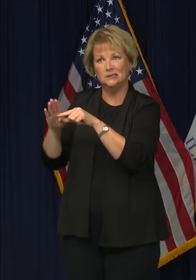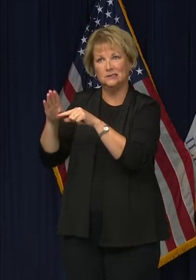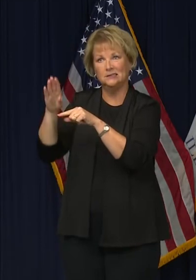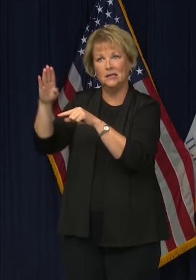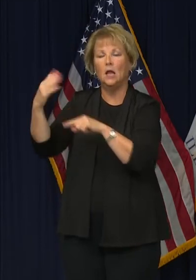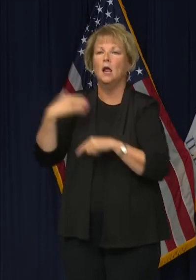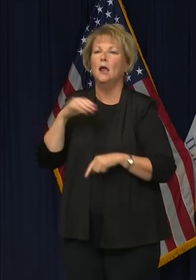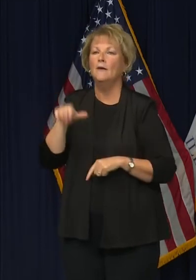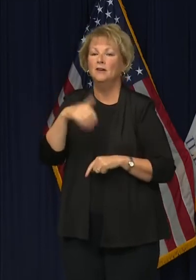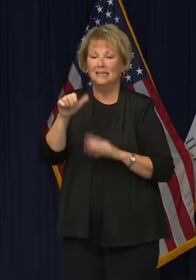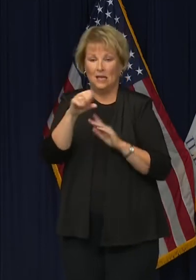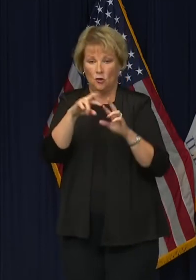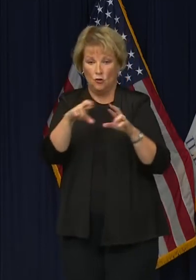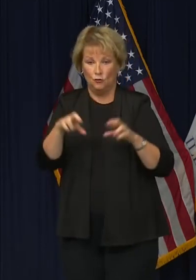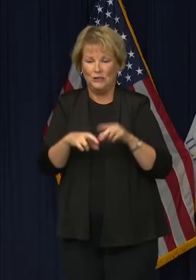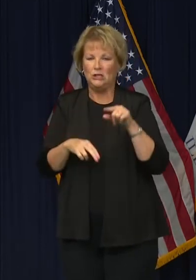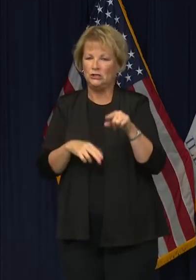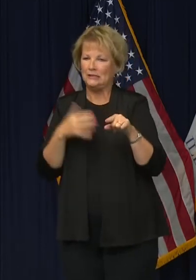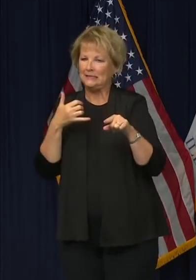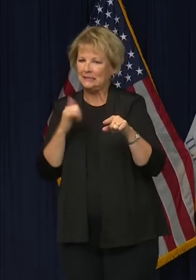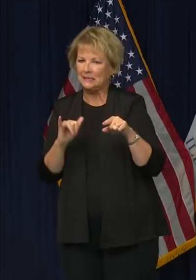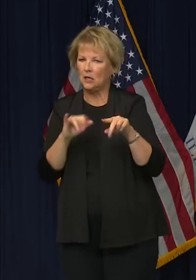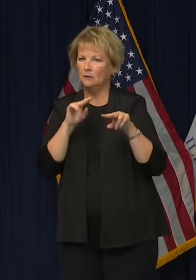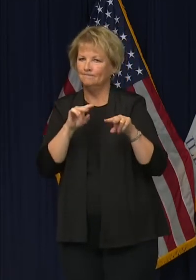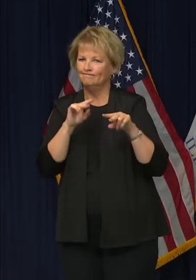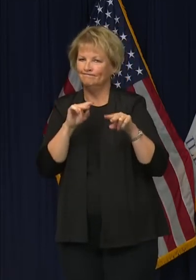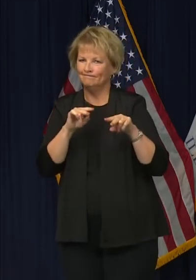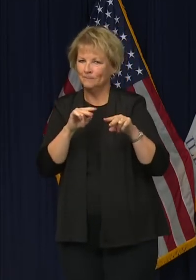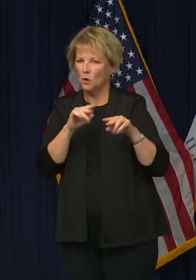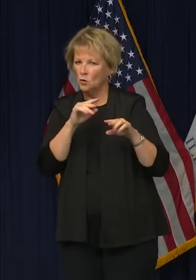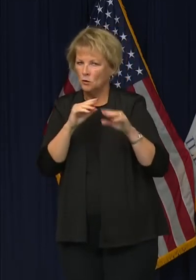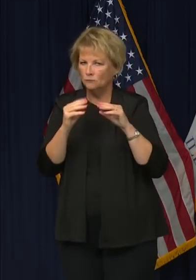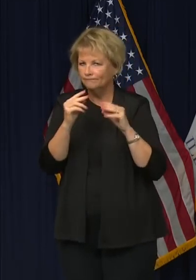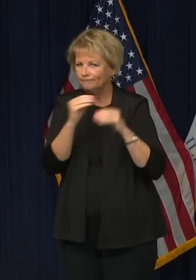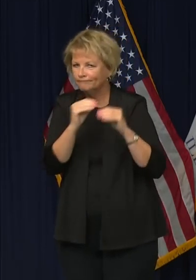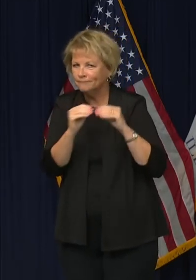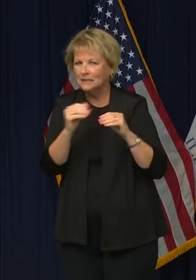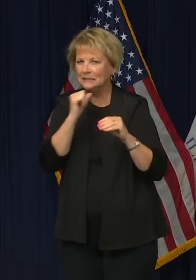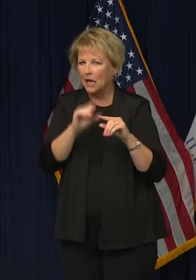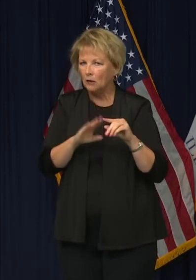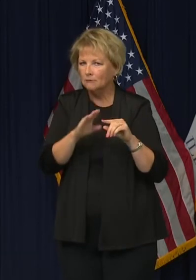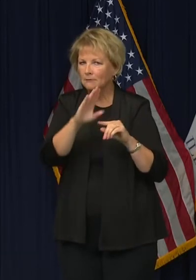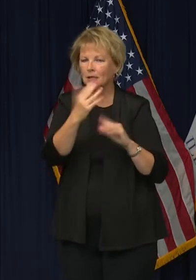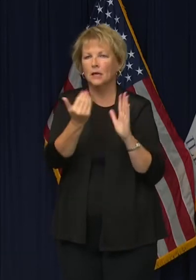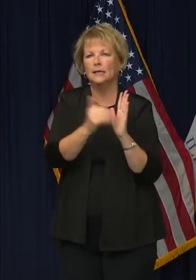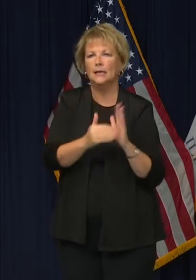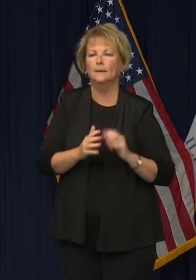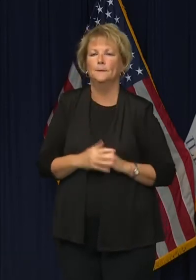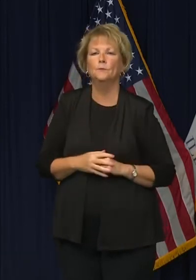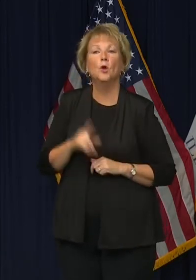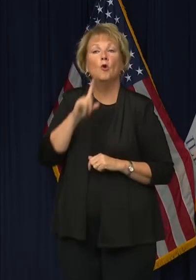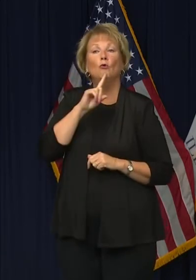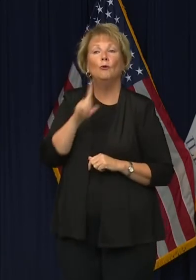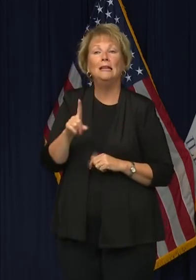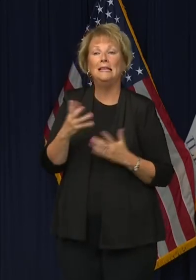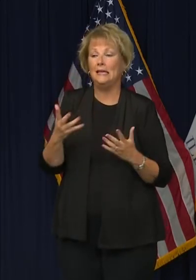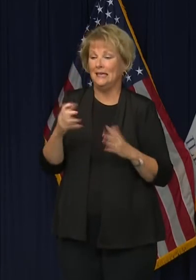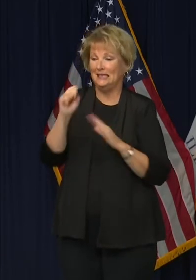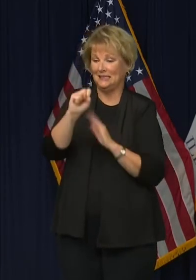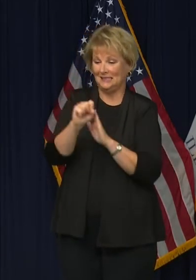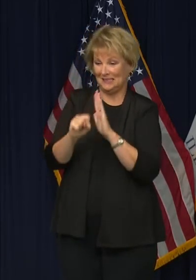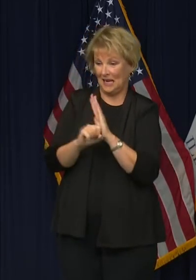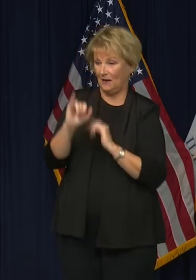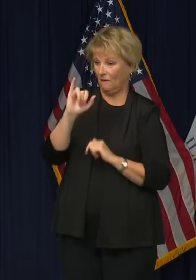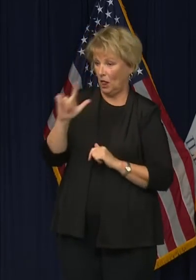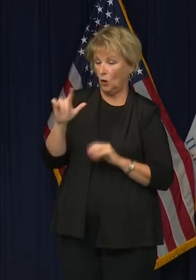got another one that's still under additional resurgence mitigations. And there really isn't anywhere in the state that